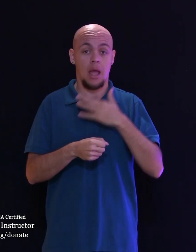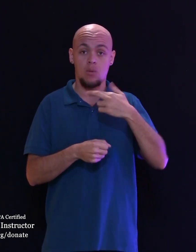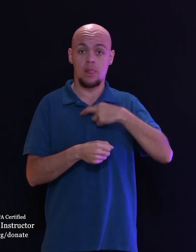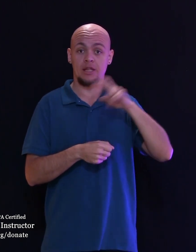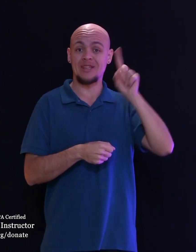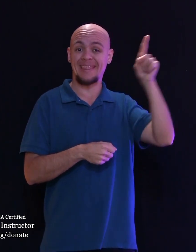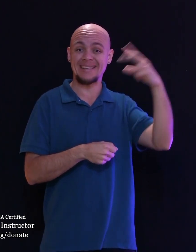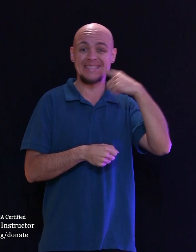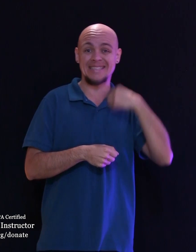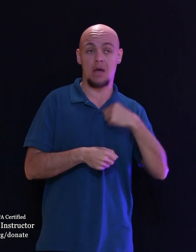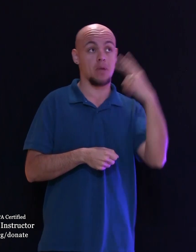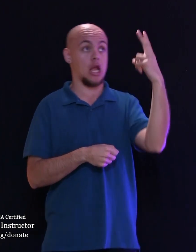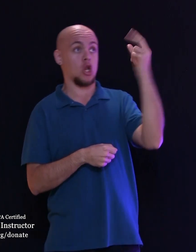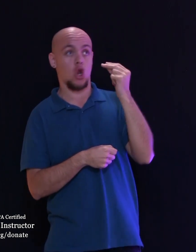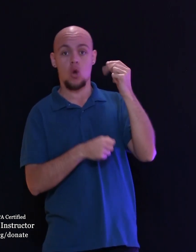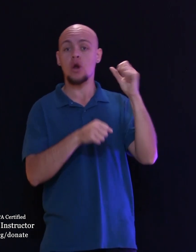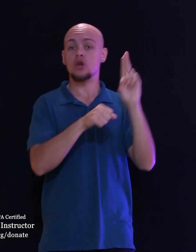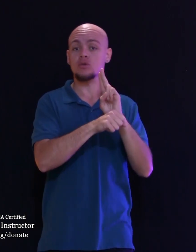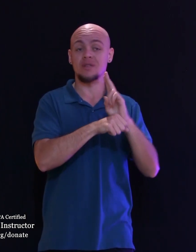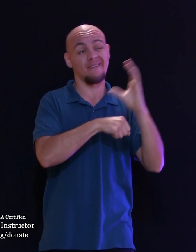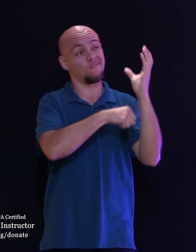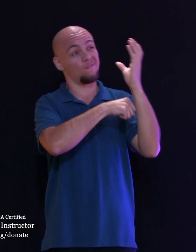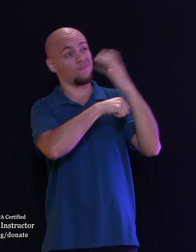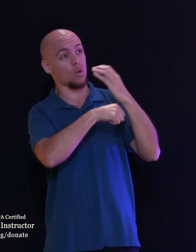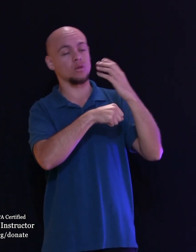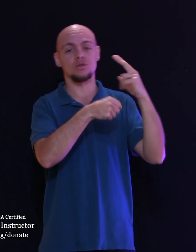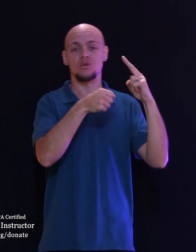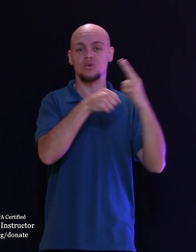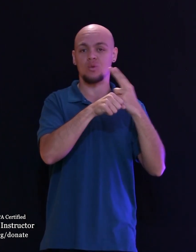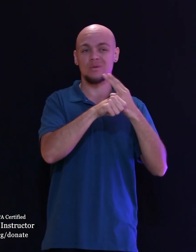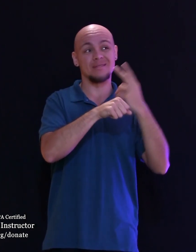Beaten, arrested, executed.